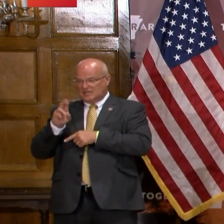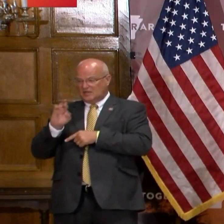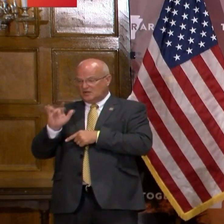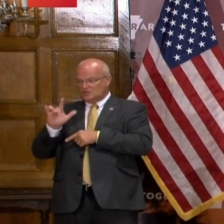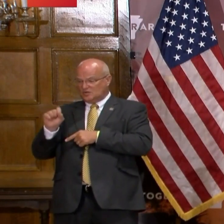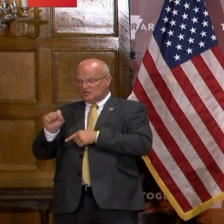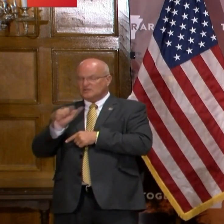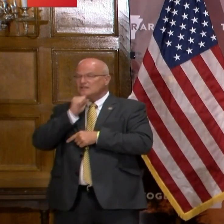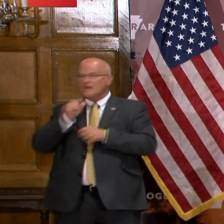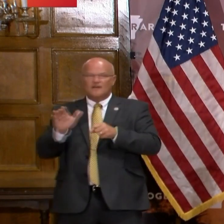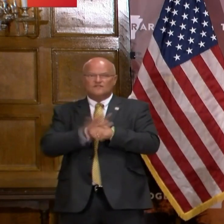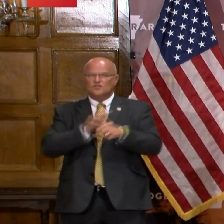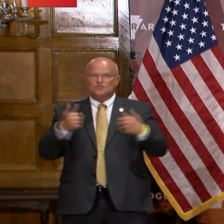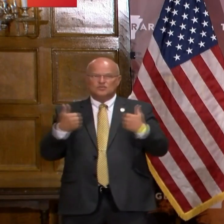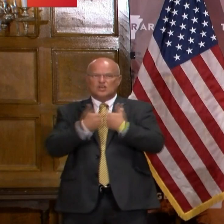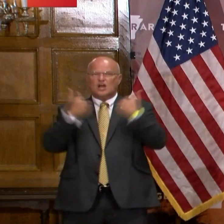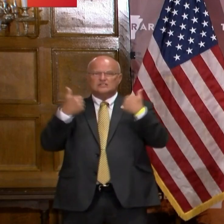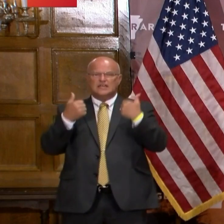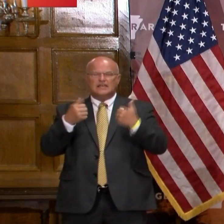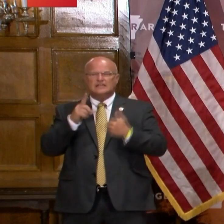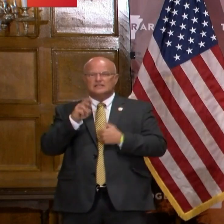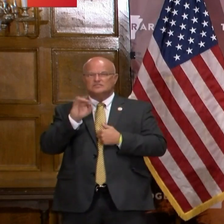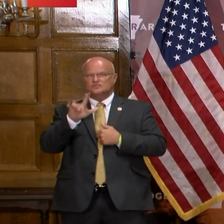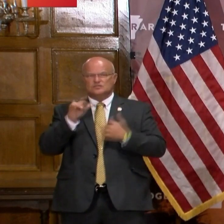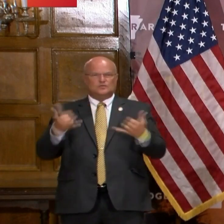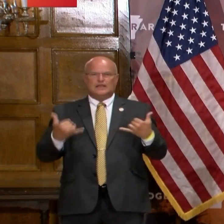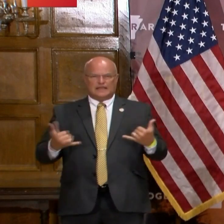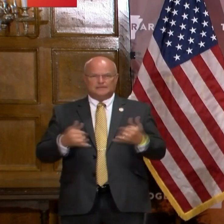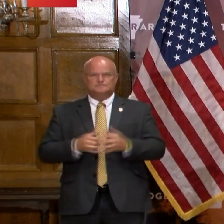engaging in full contact drills right now.